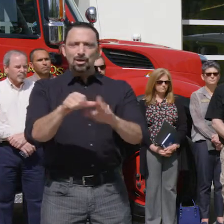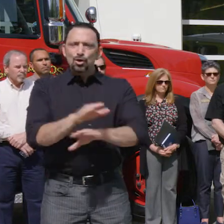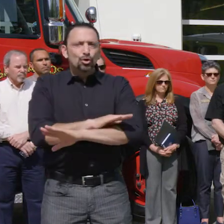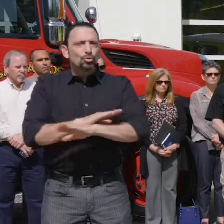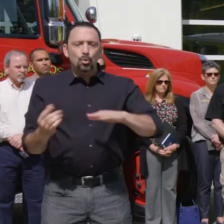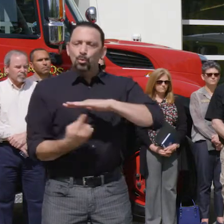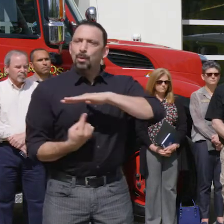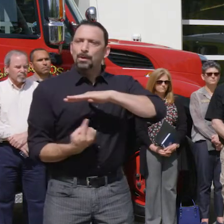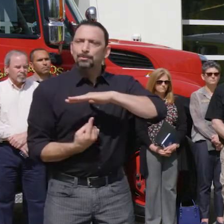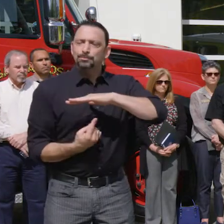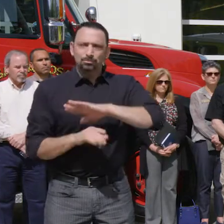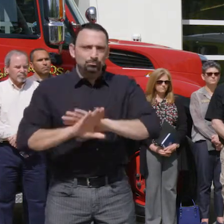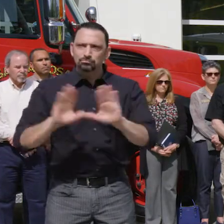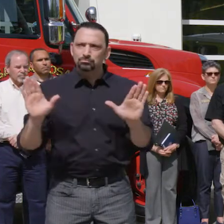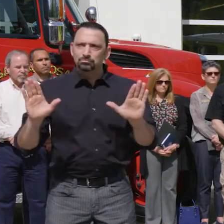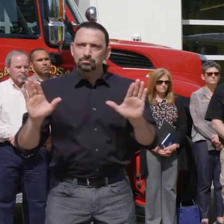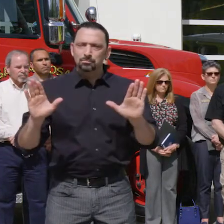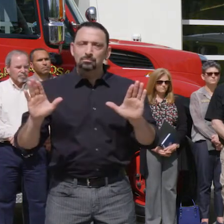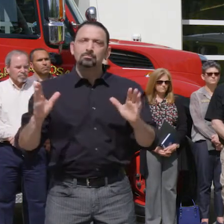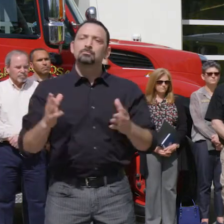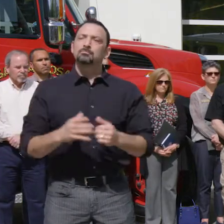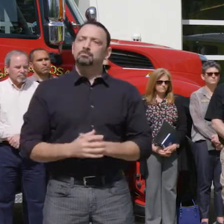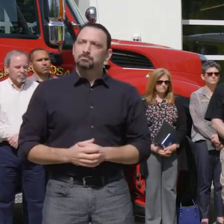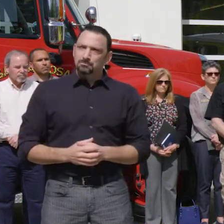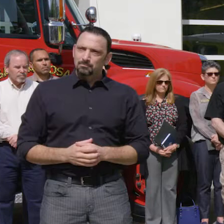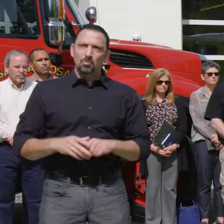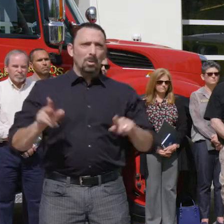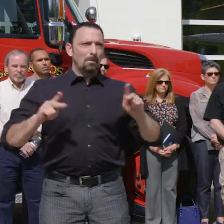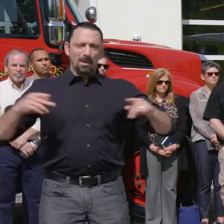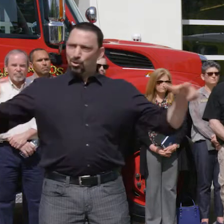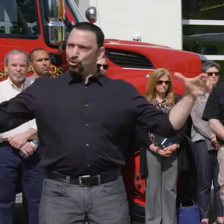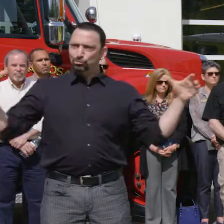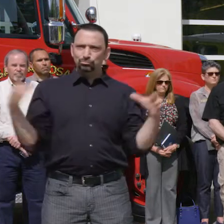isolated. And so when we come here together to do